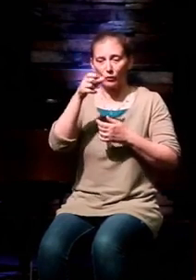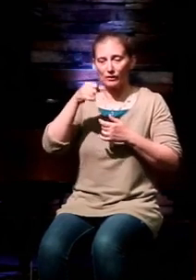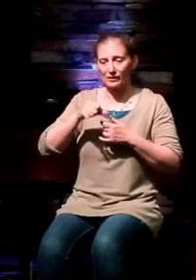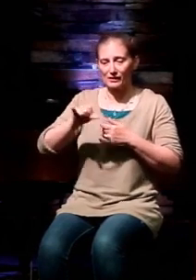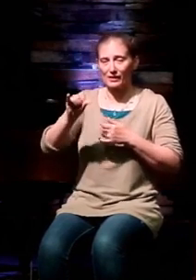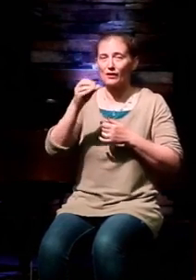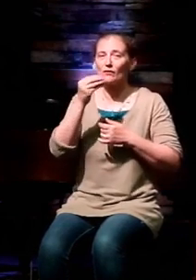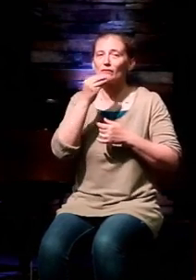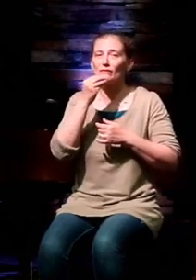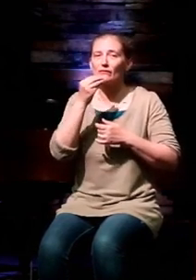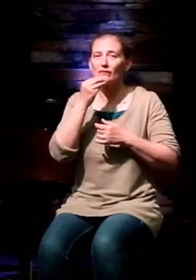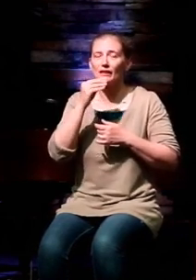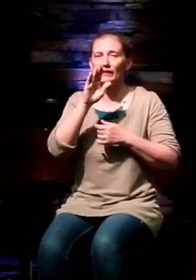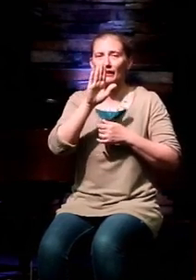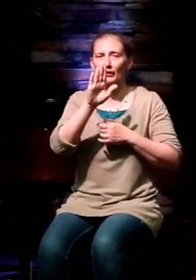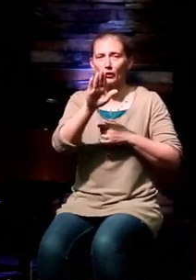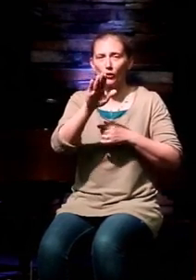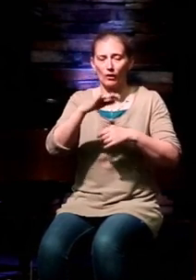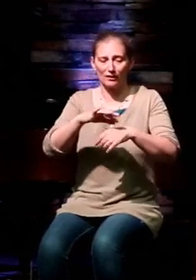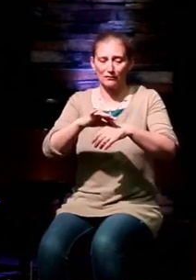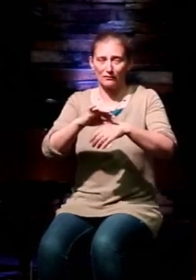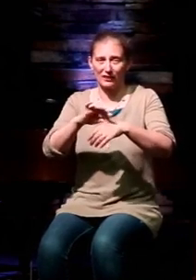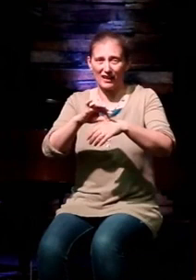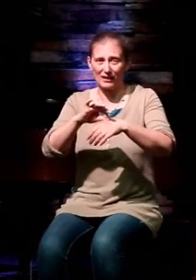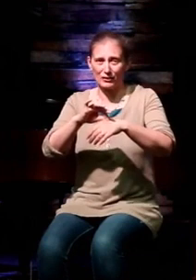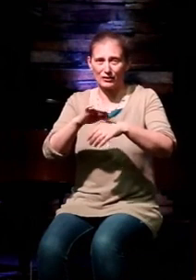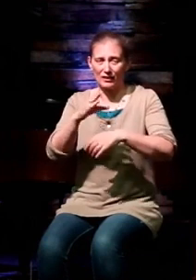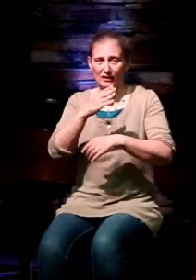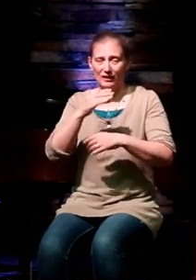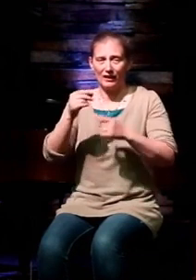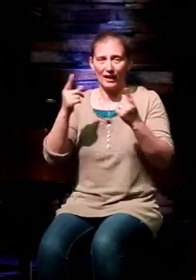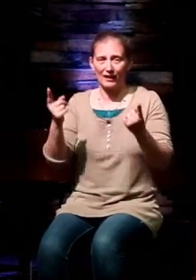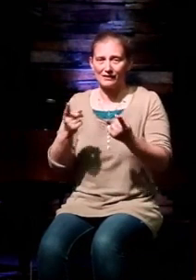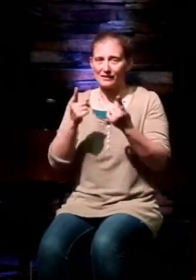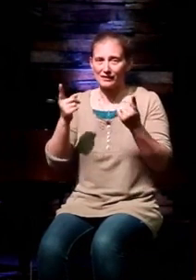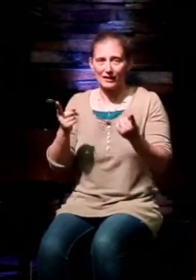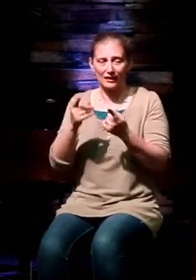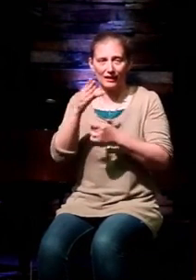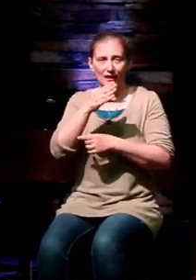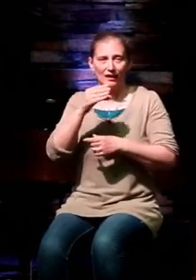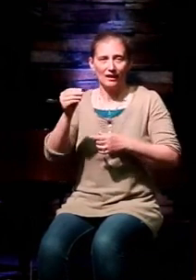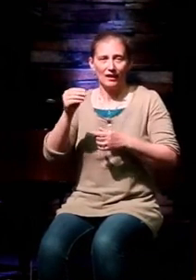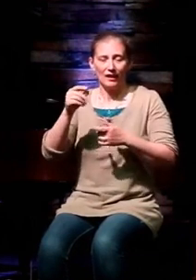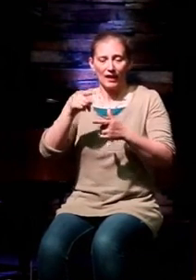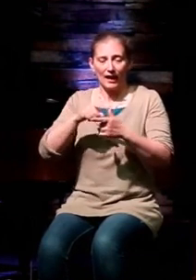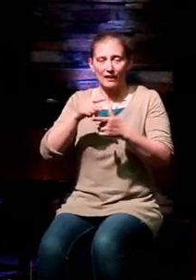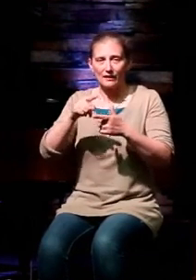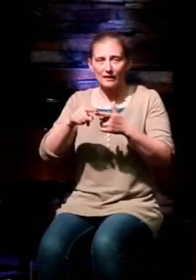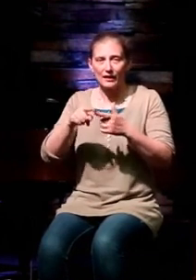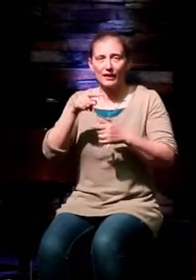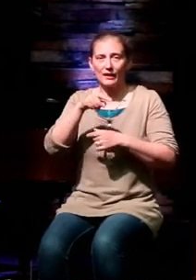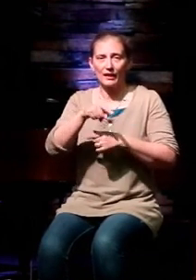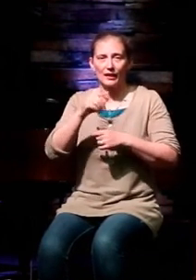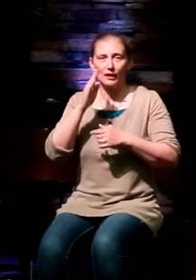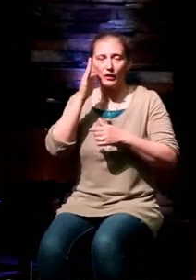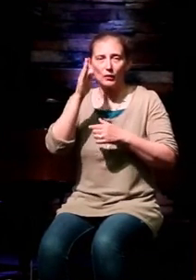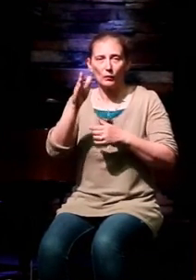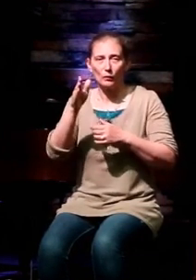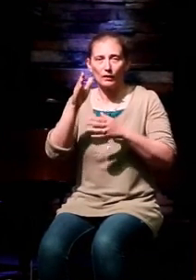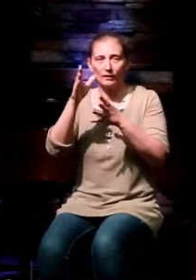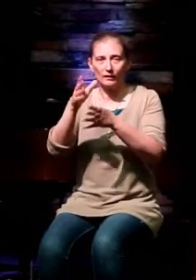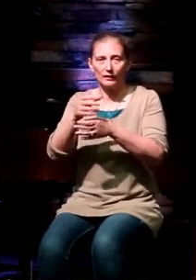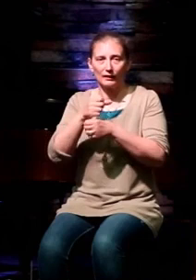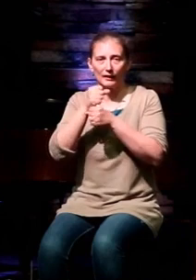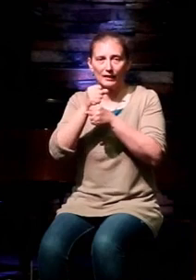your flesh and that desire to sin. Guess what's going to happen? It's going to get worse. It's going to grow. Well, the good news is the same can be